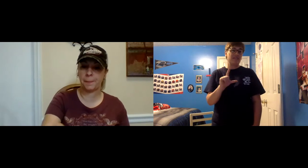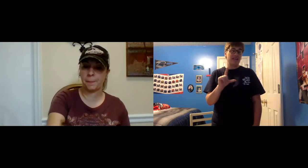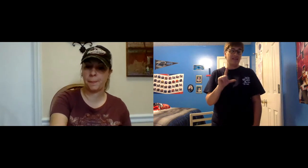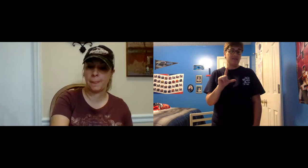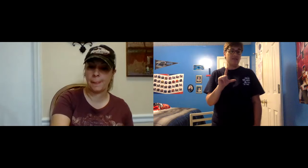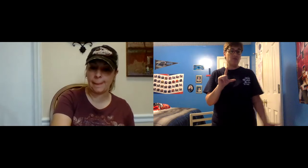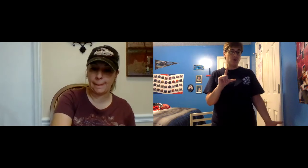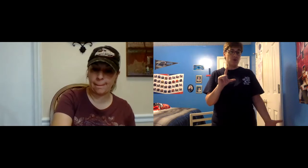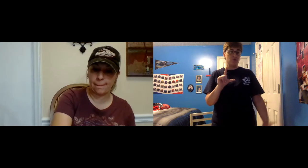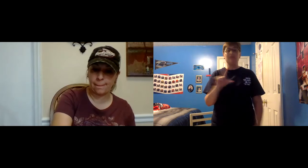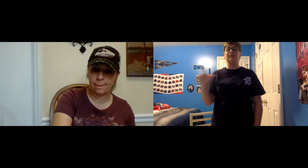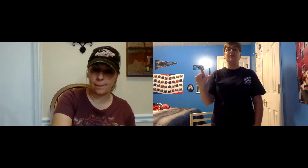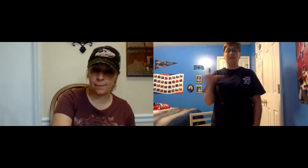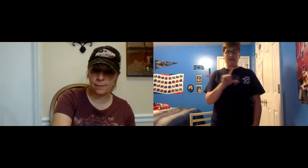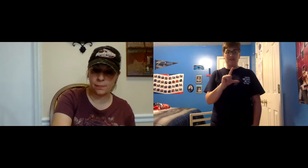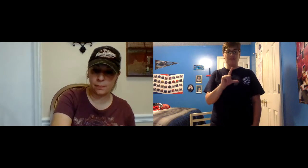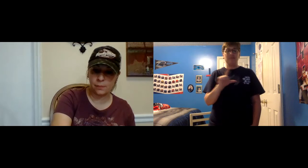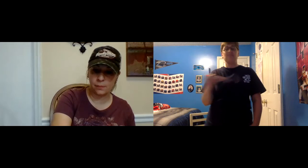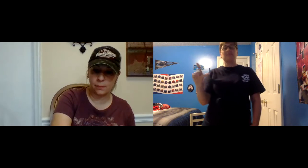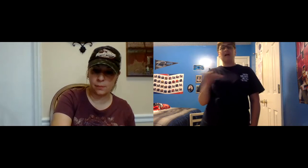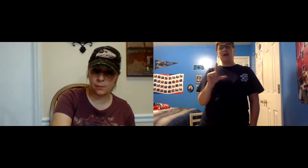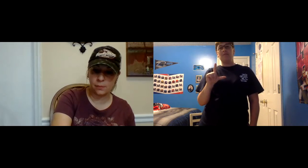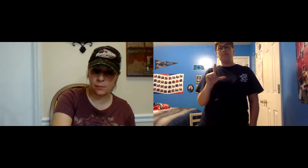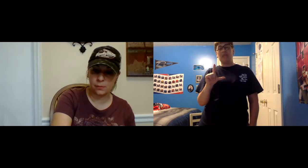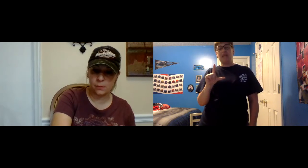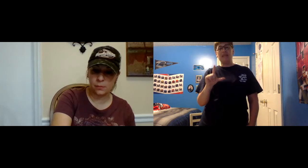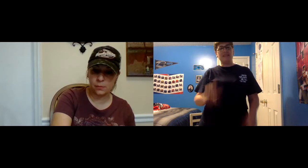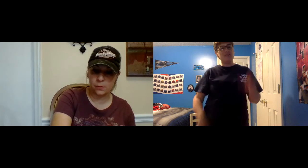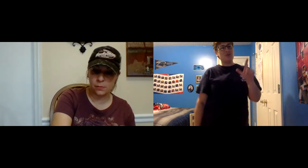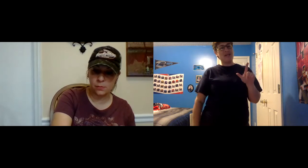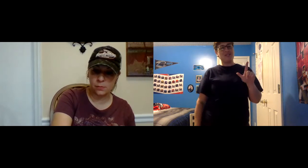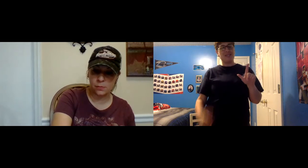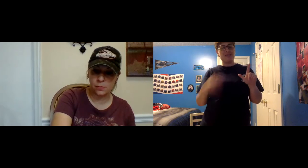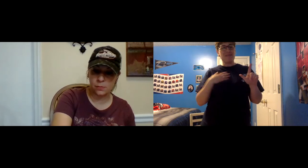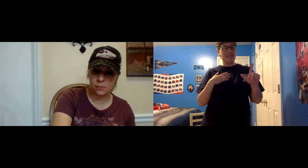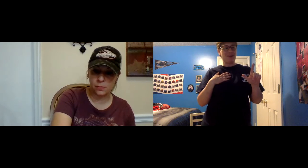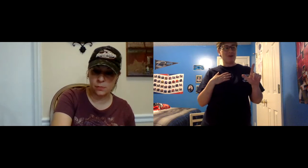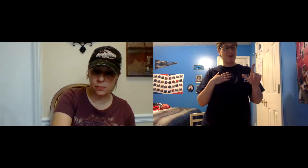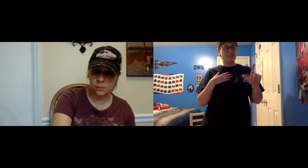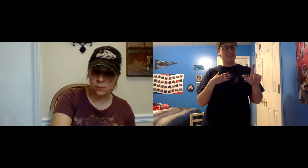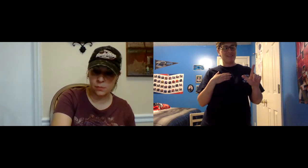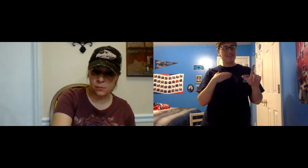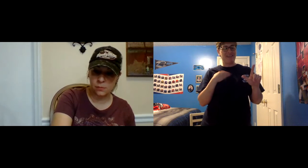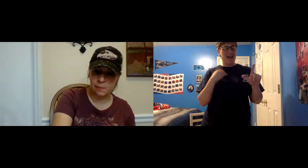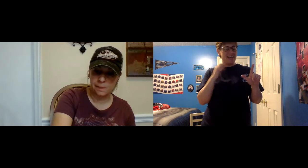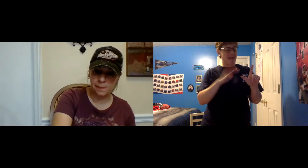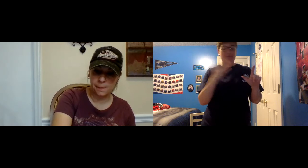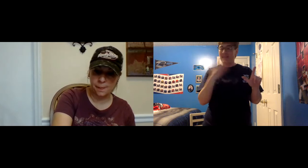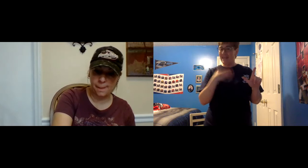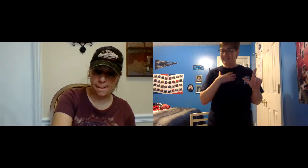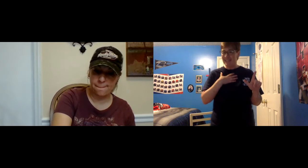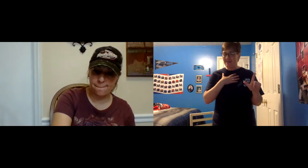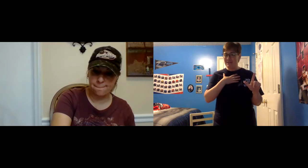left side of the room, left. And then the strange thing to me, though, is